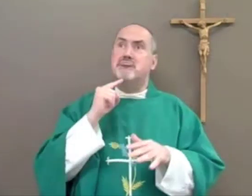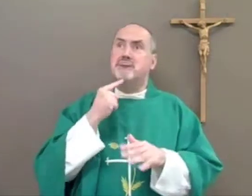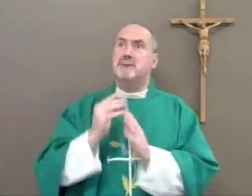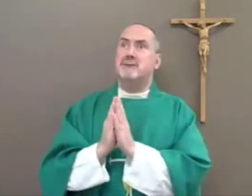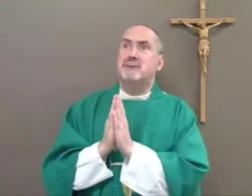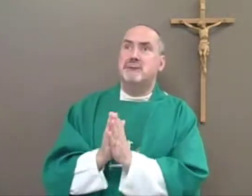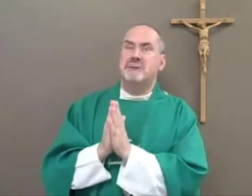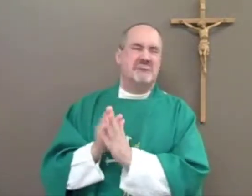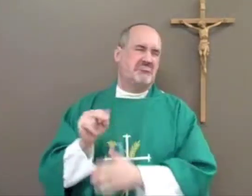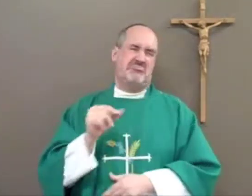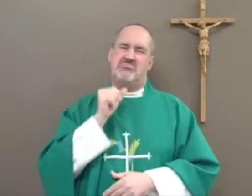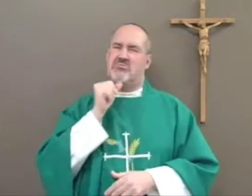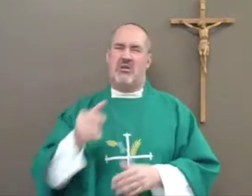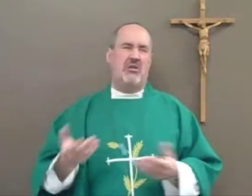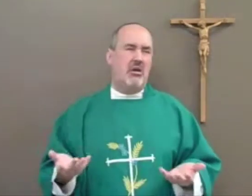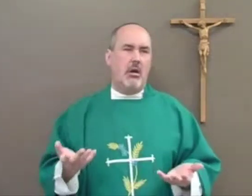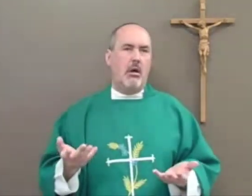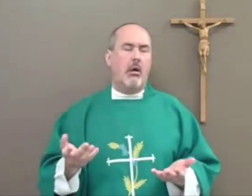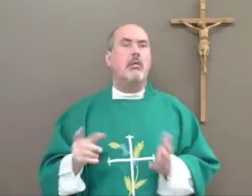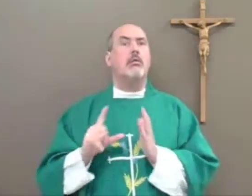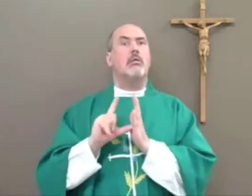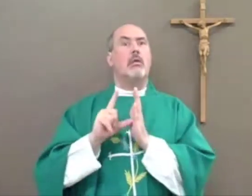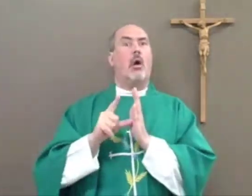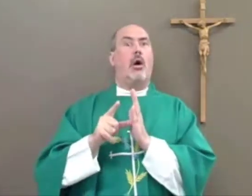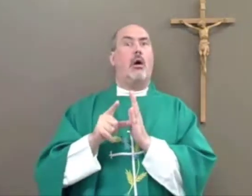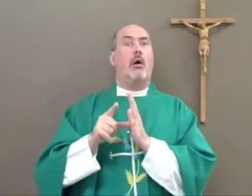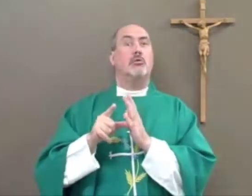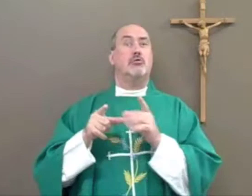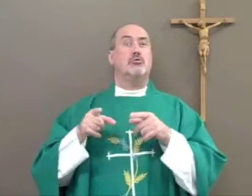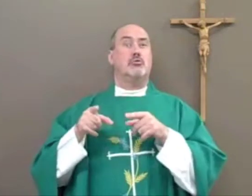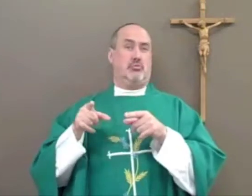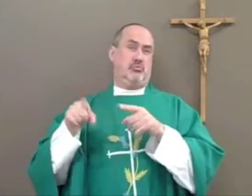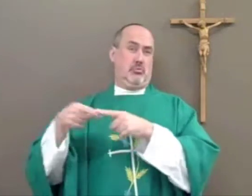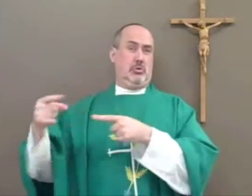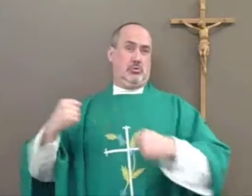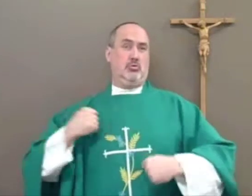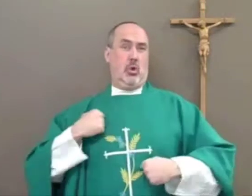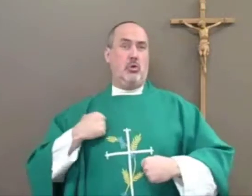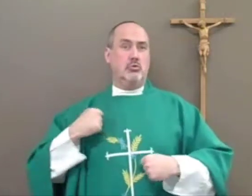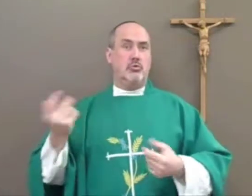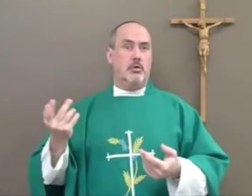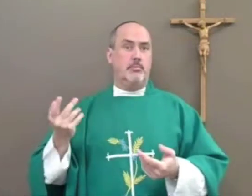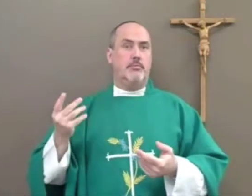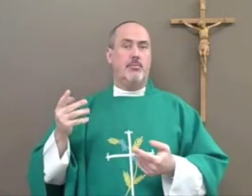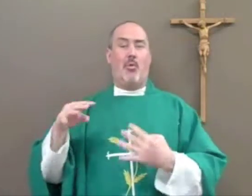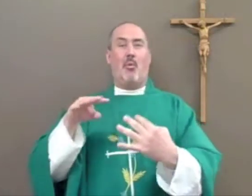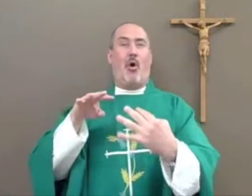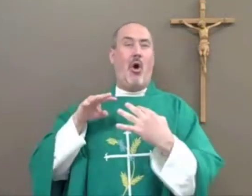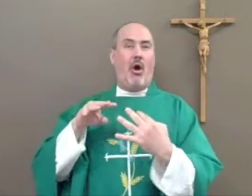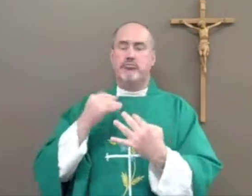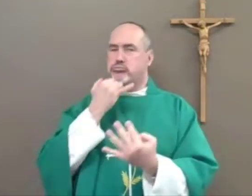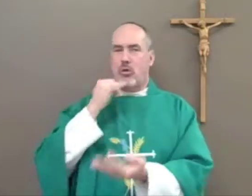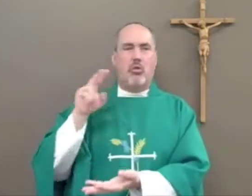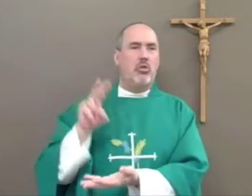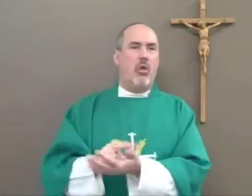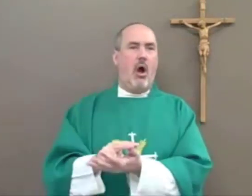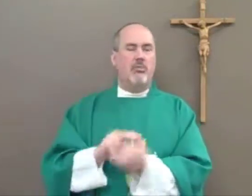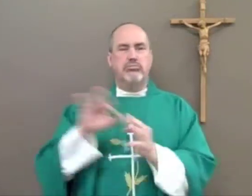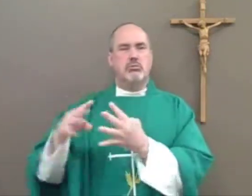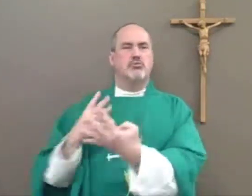devout Catholic or Christian. In his later adult years, he fought in a war and his